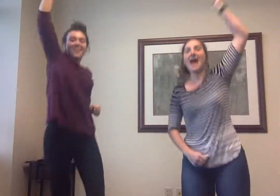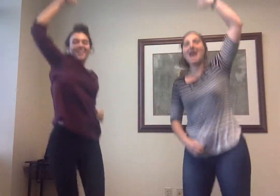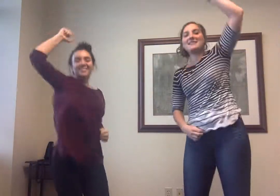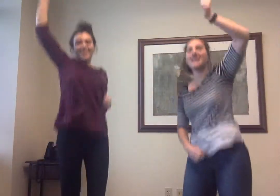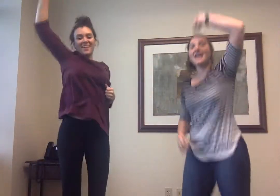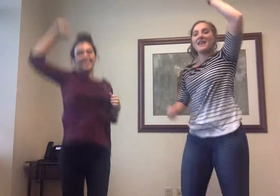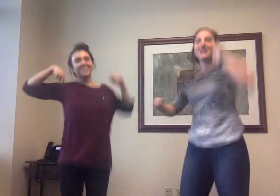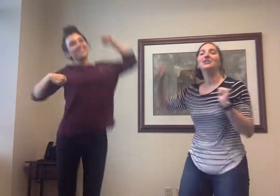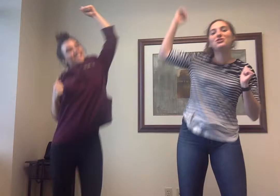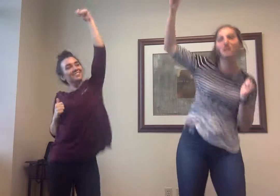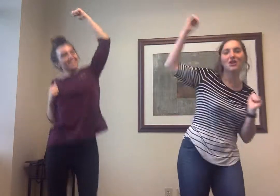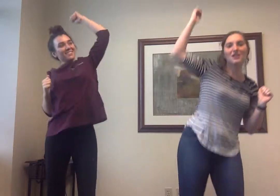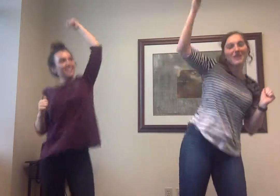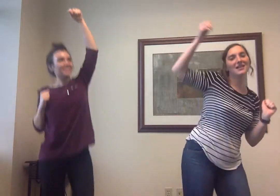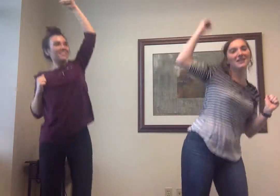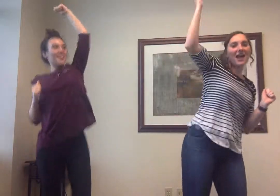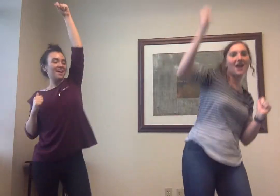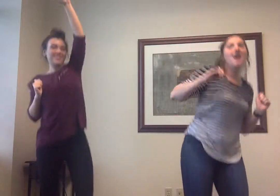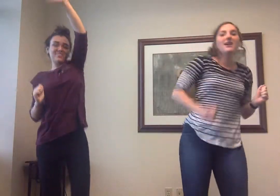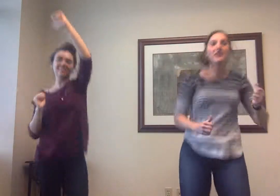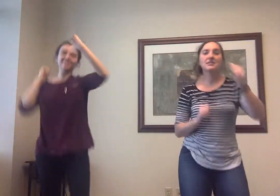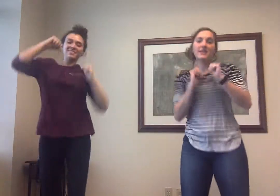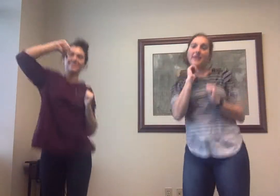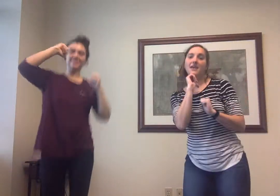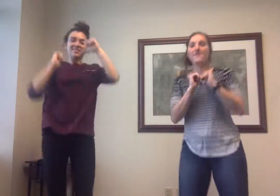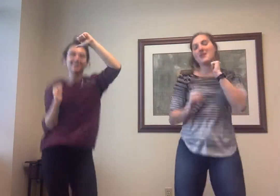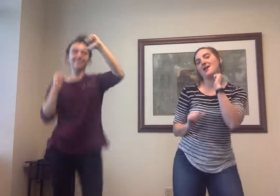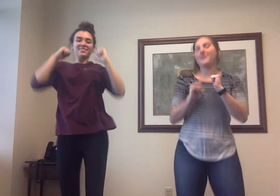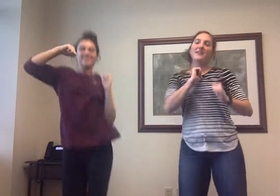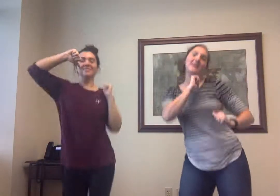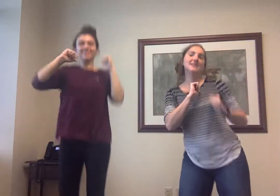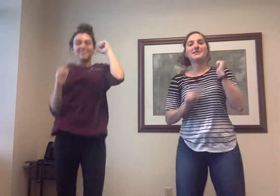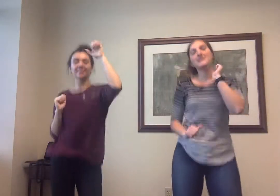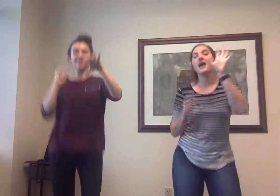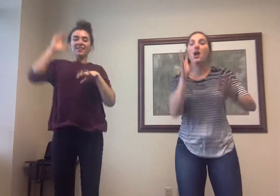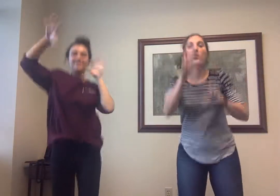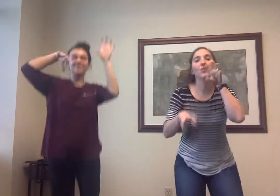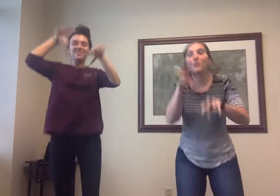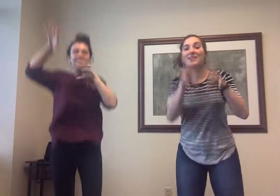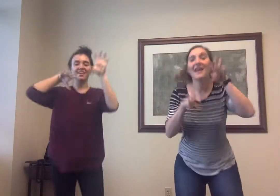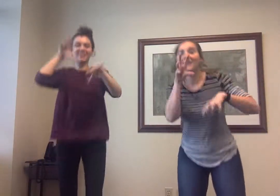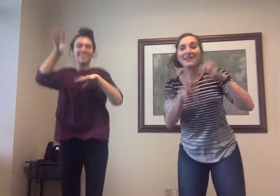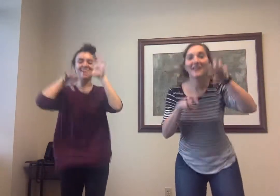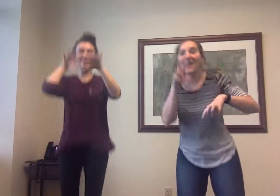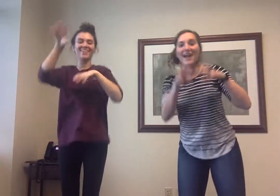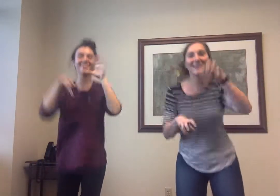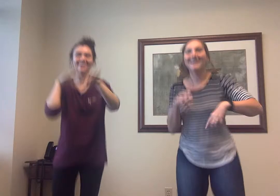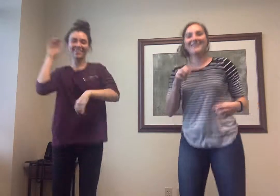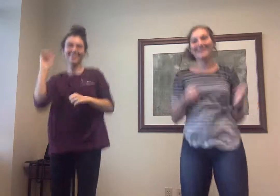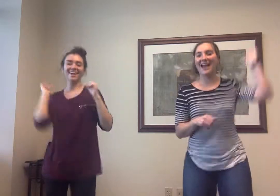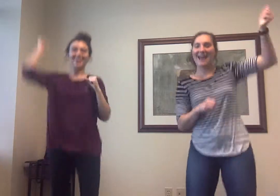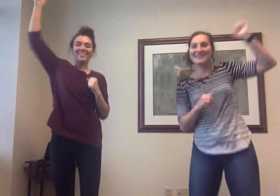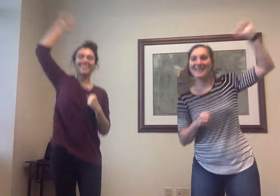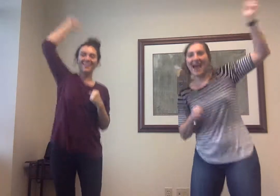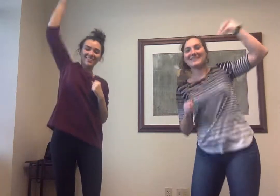not there, he's surely alive. He's living on the inside, rolling like a lion. God's not